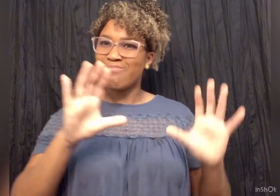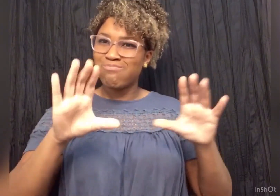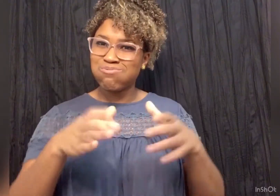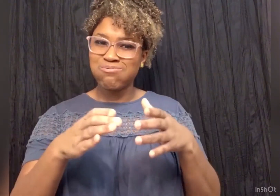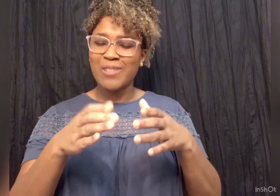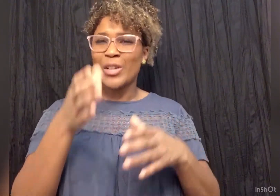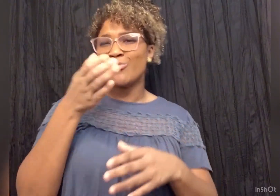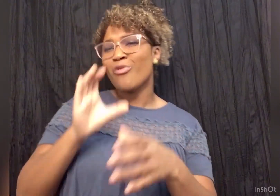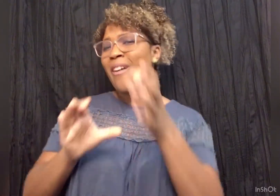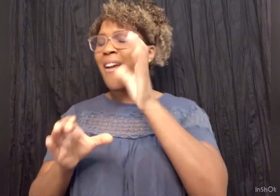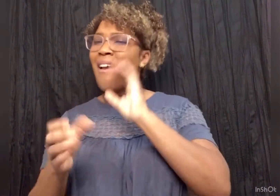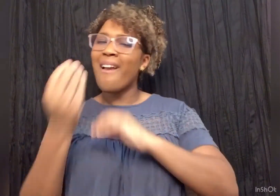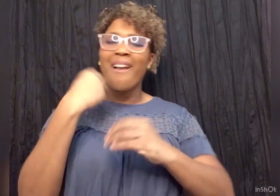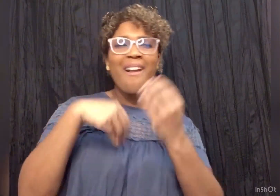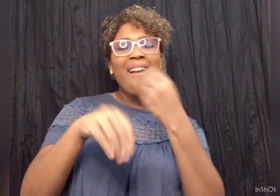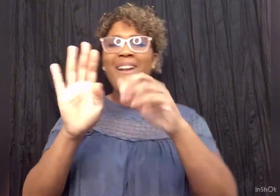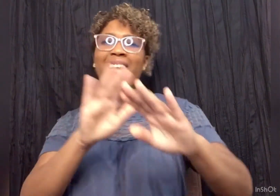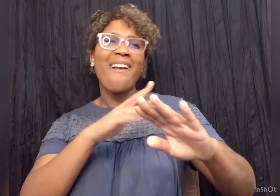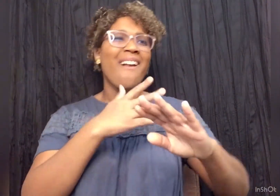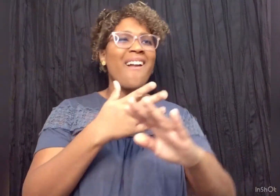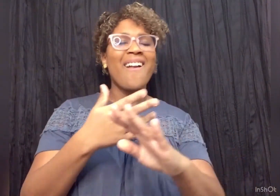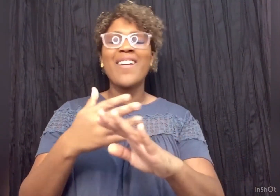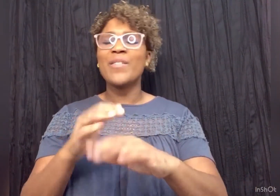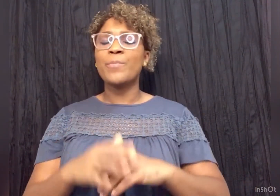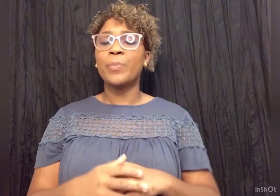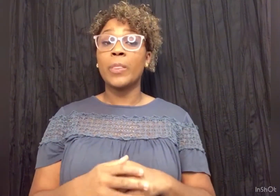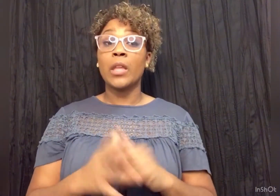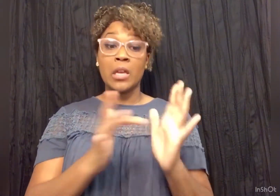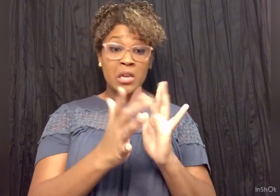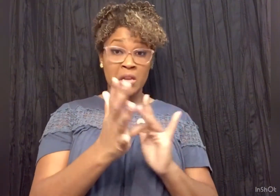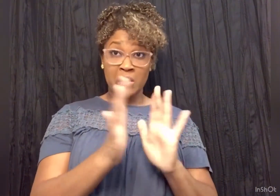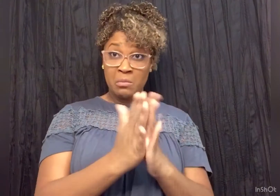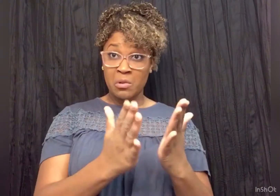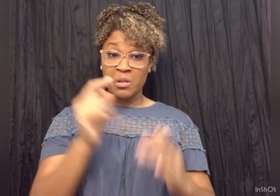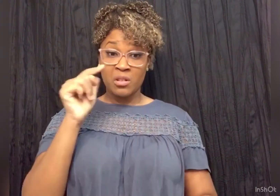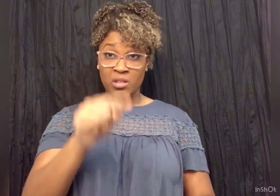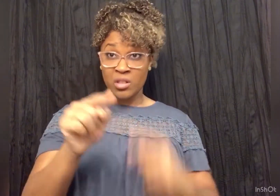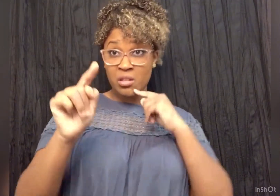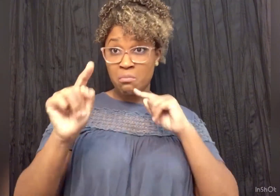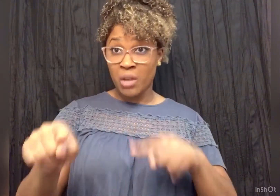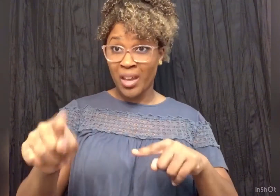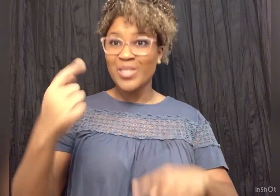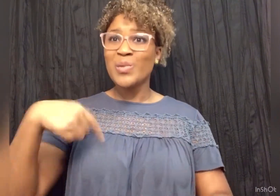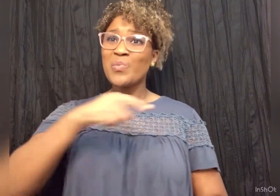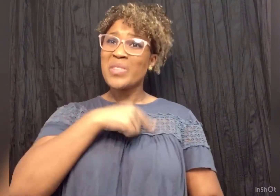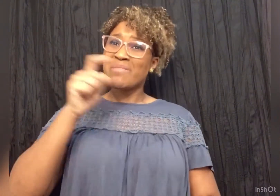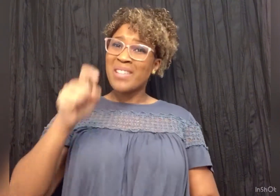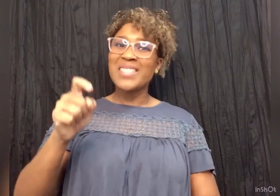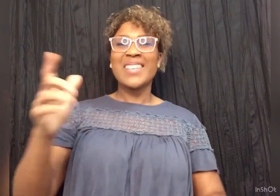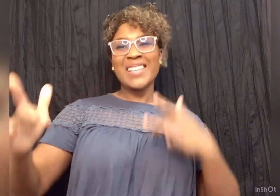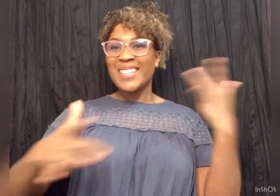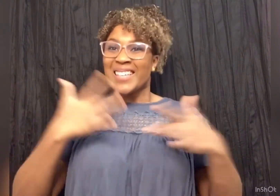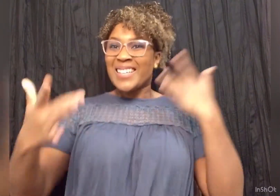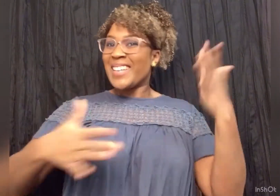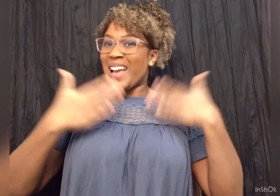sang. The Bible commands us to rejoice during the 8 days of celebration.